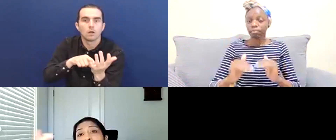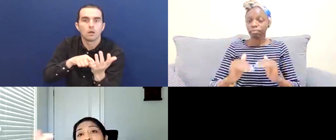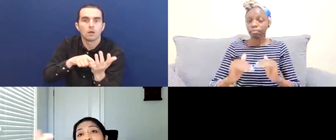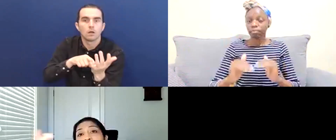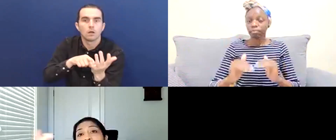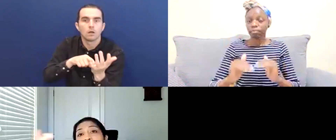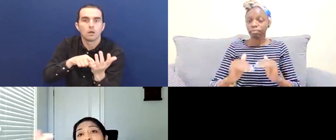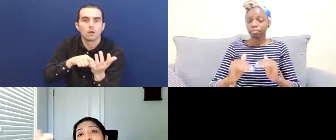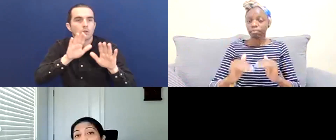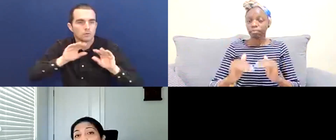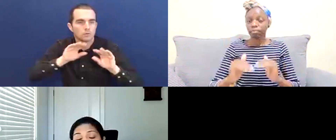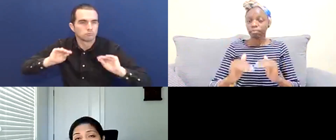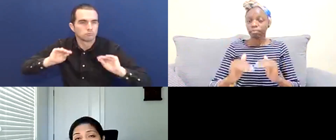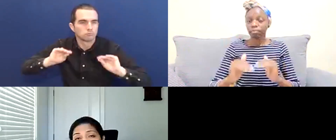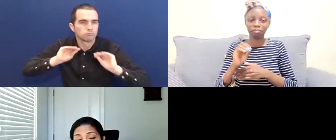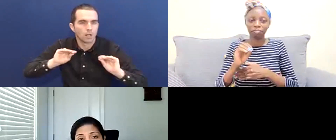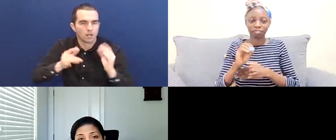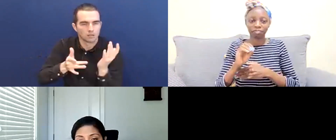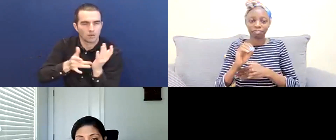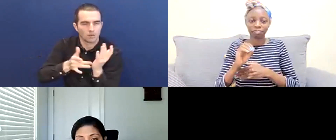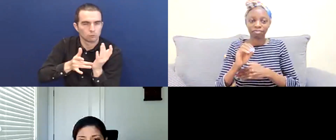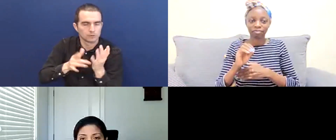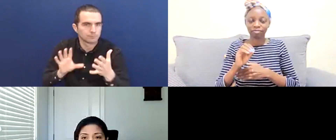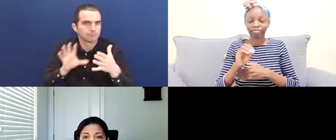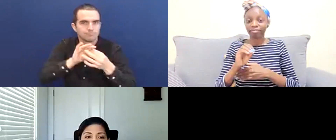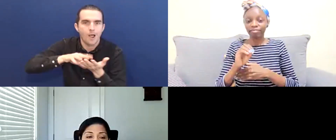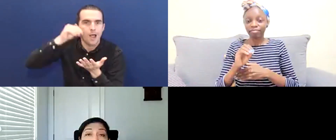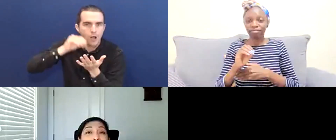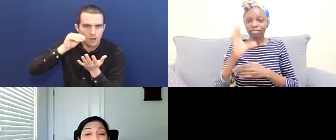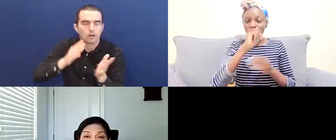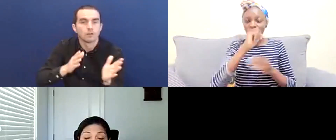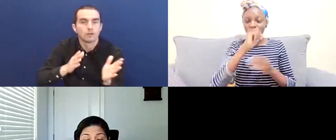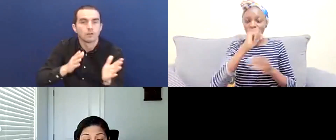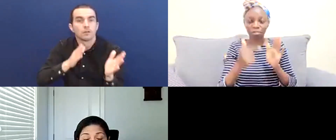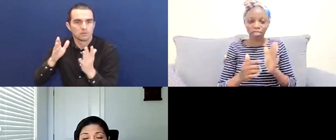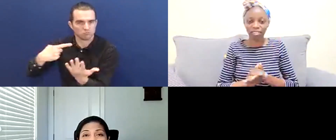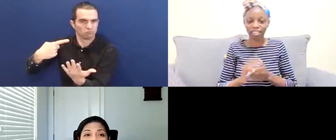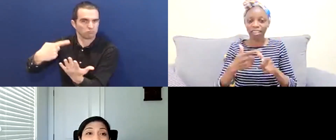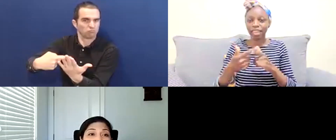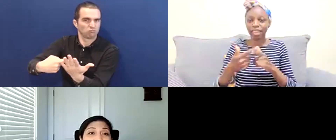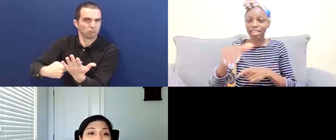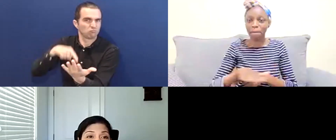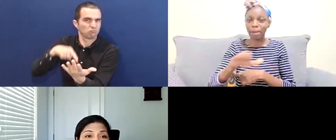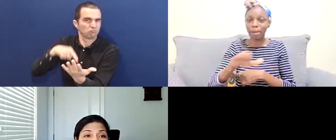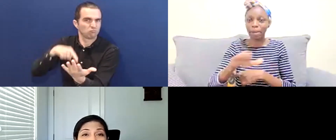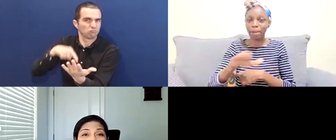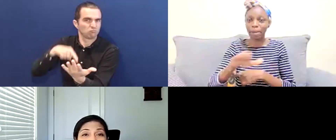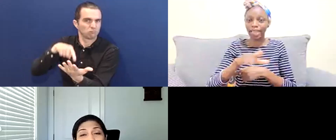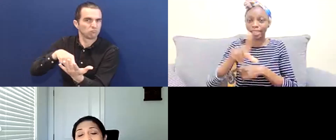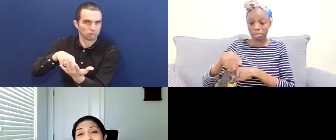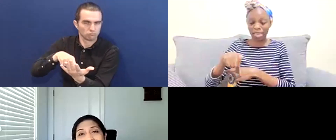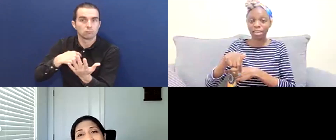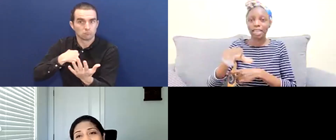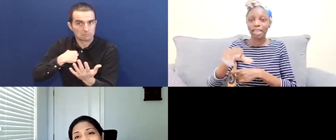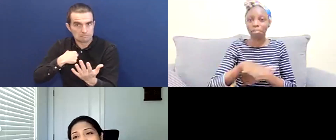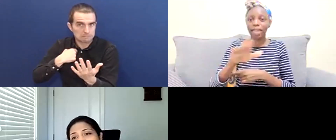actually multi-sectoral policy environment for this group, of course. Place. This is really important.